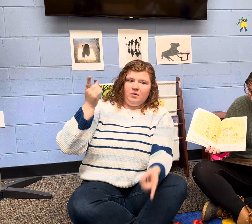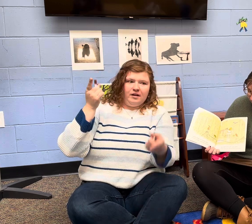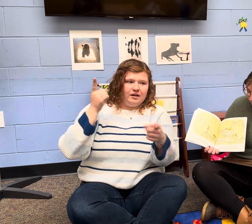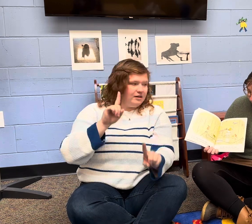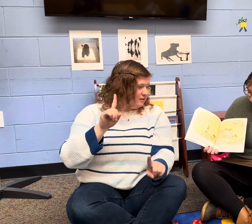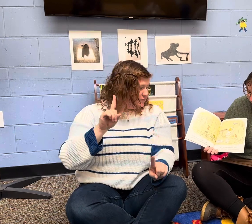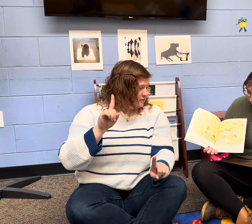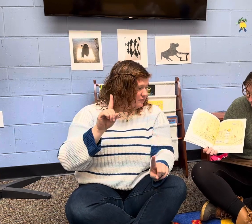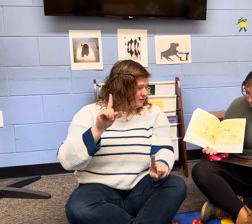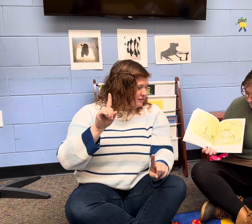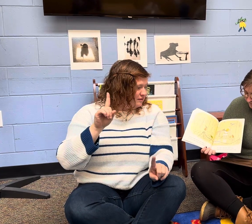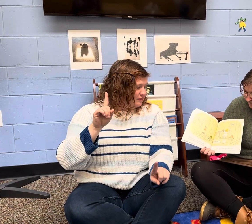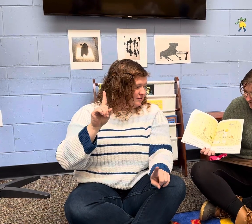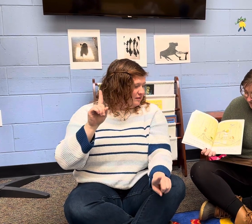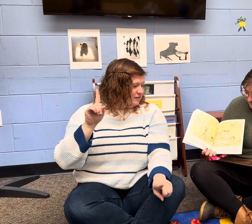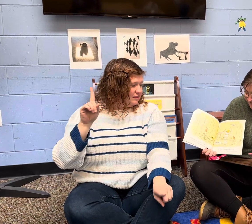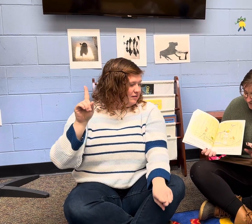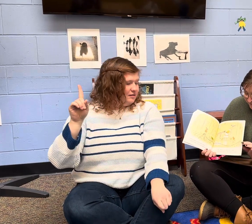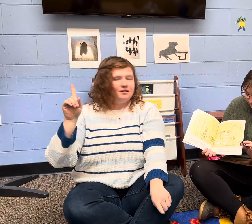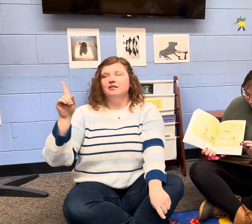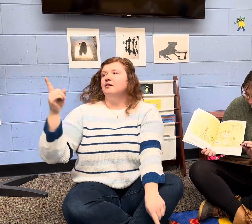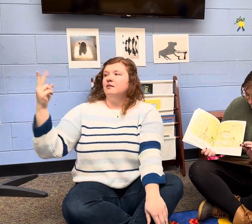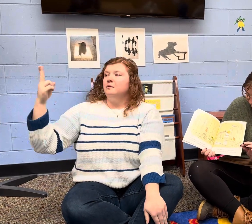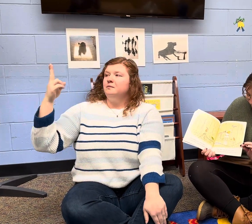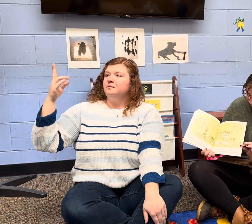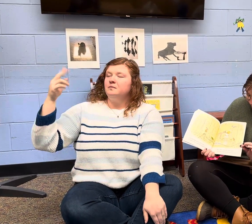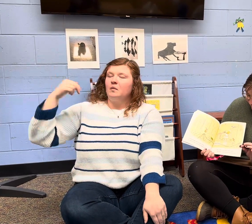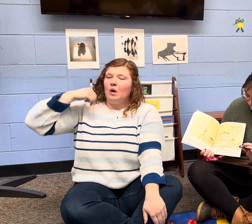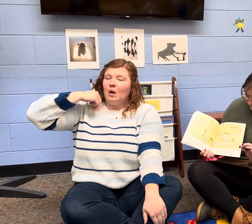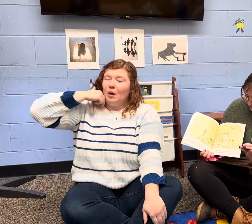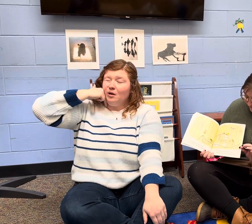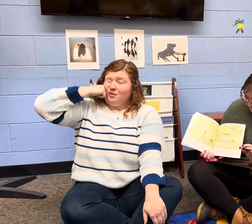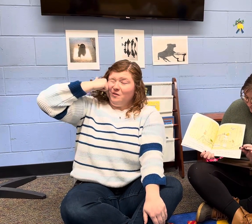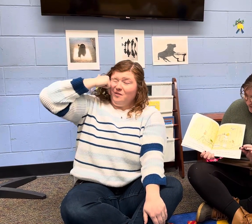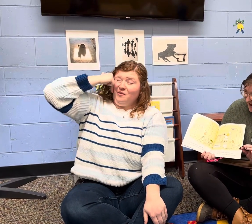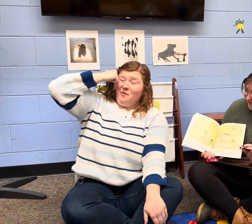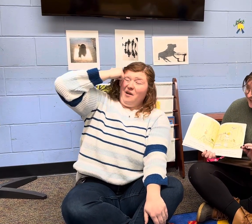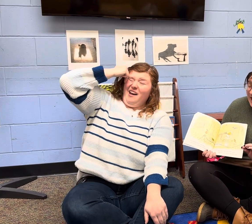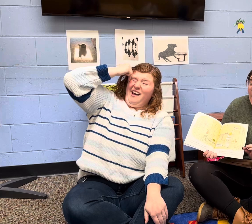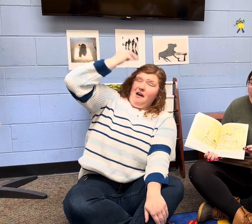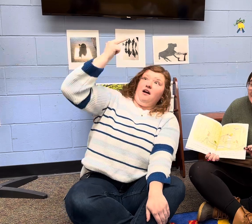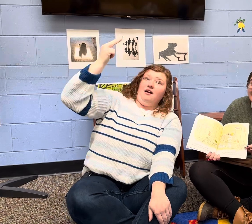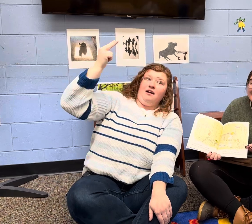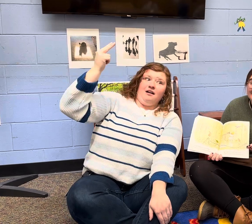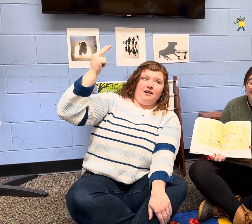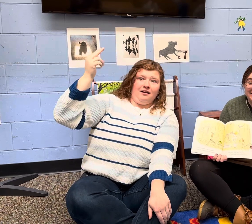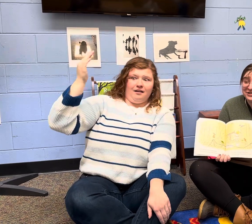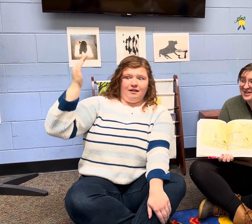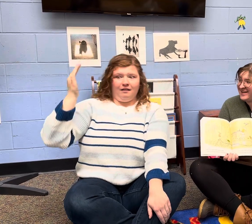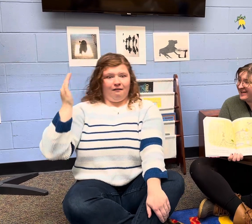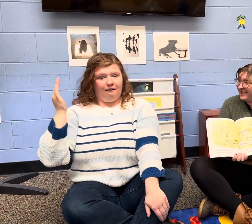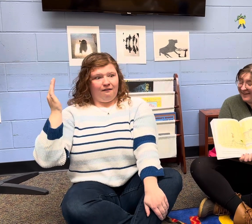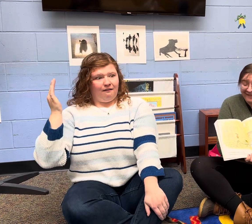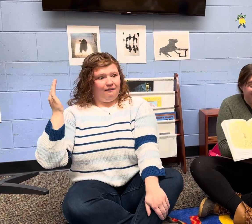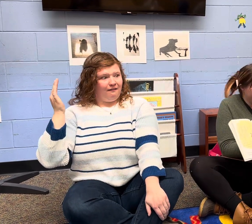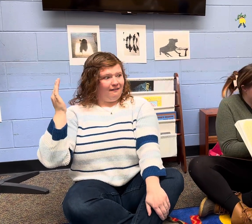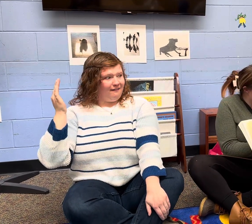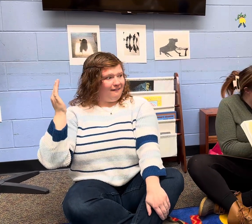But I didn't move, and I didn't speak. And the fawn came up, and he licked my